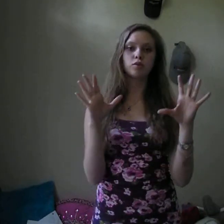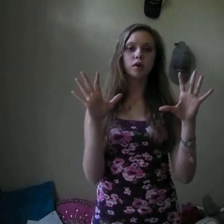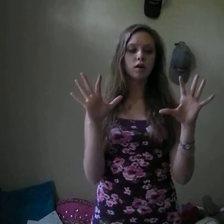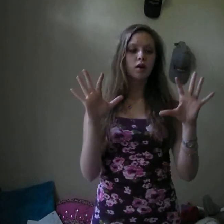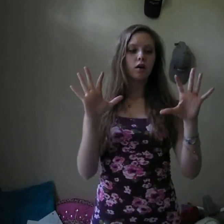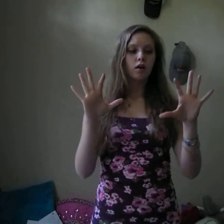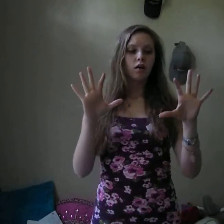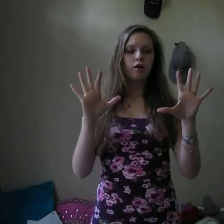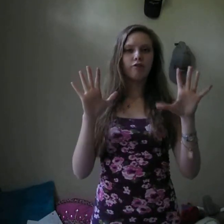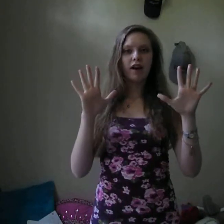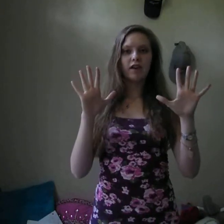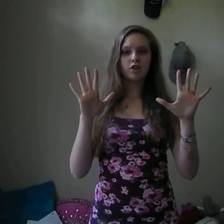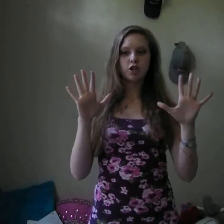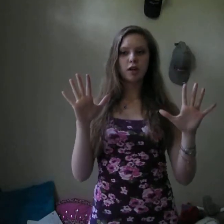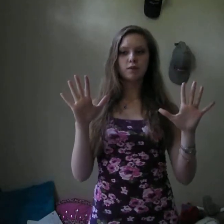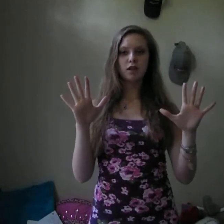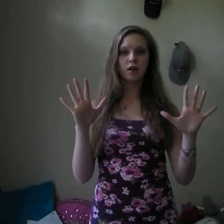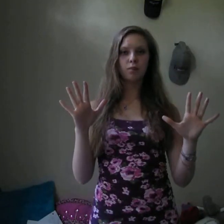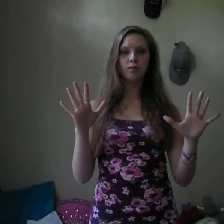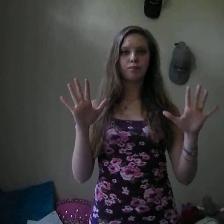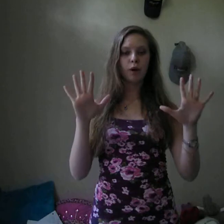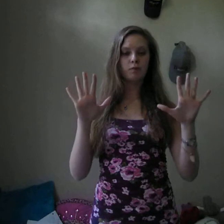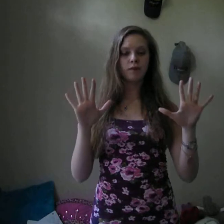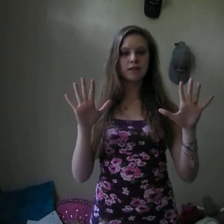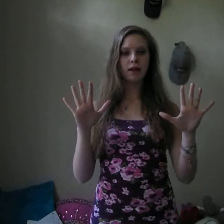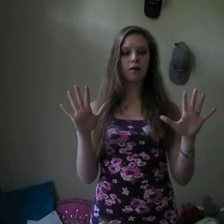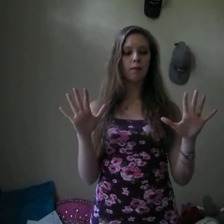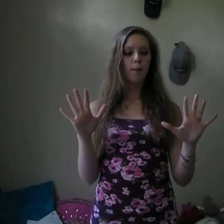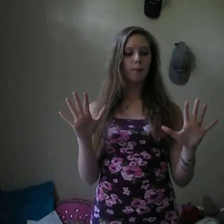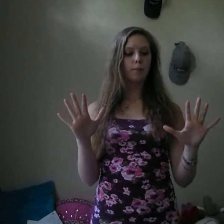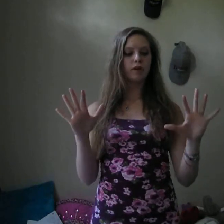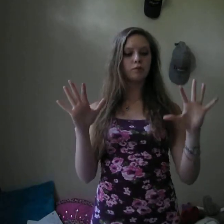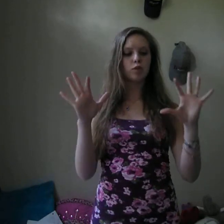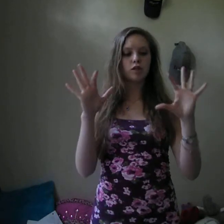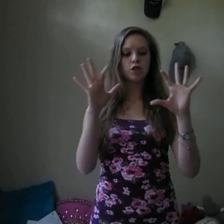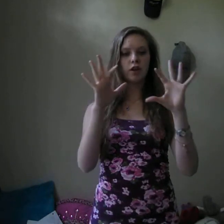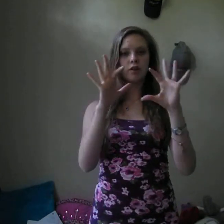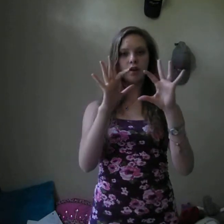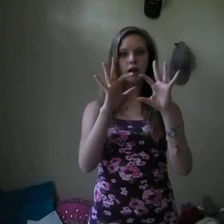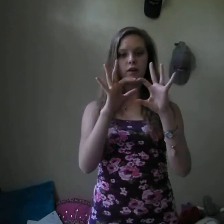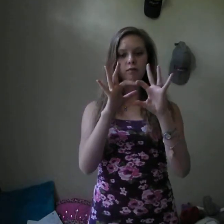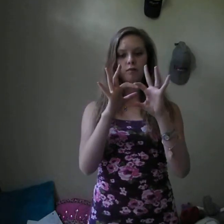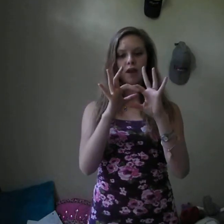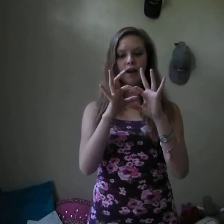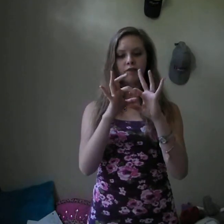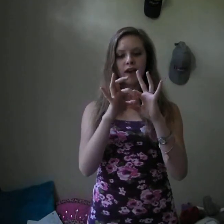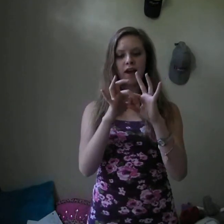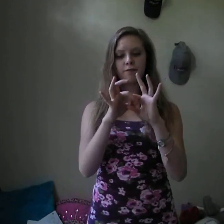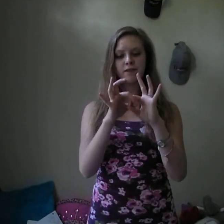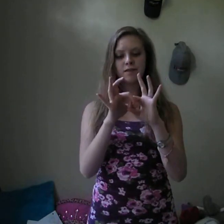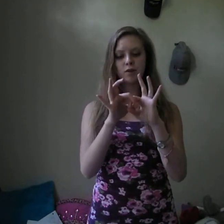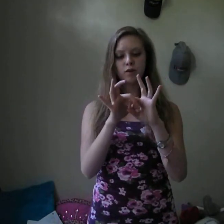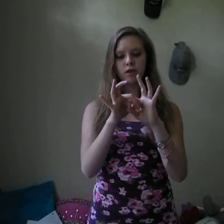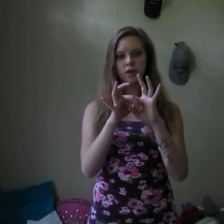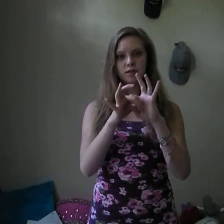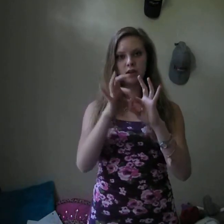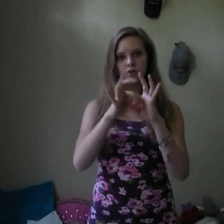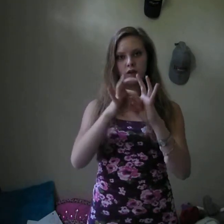2 5 hand shapes and palms facing out, then bring them towards each other and have Fs that